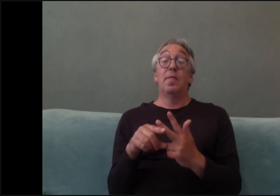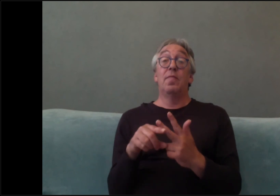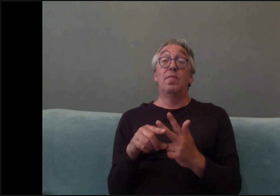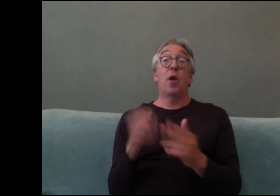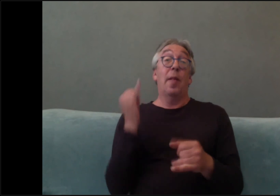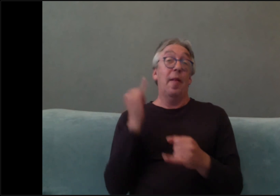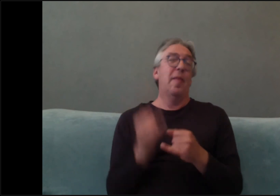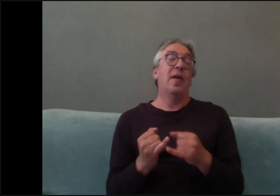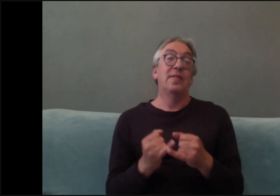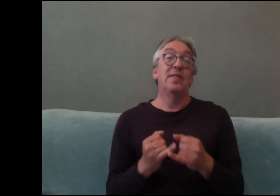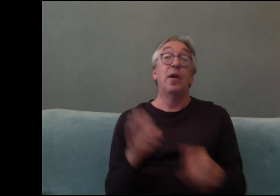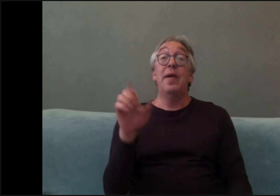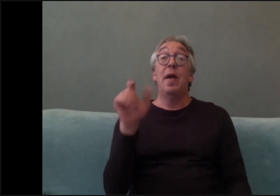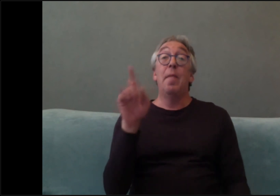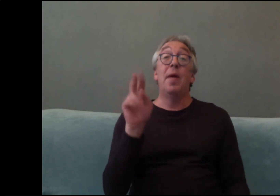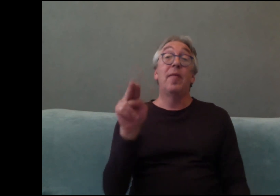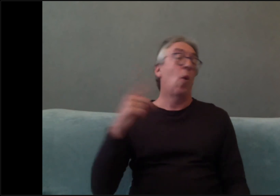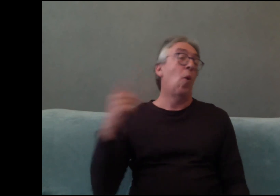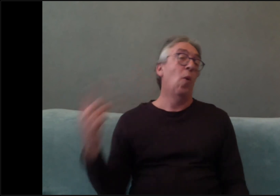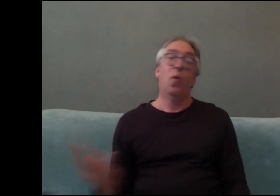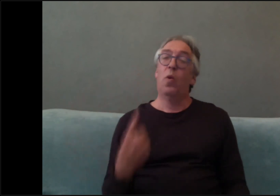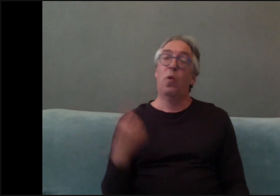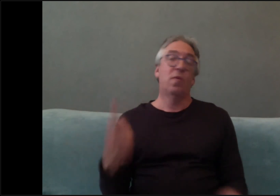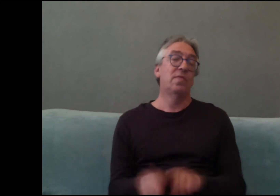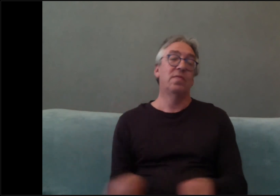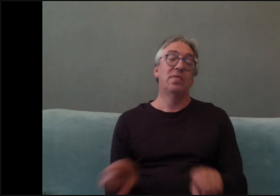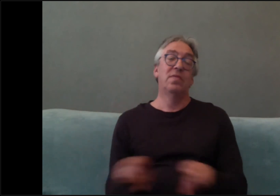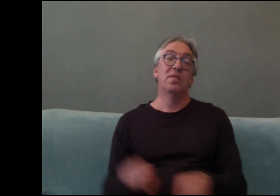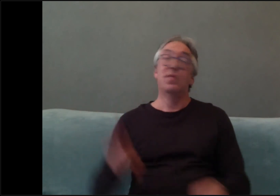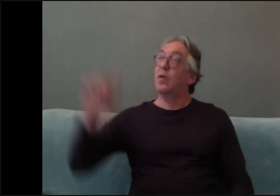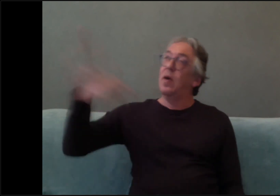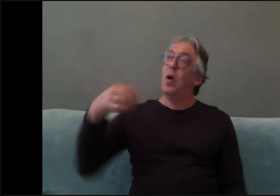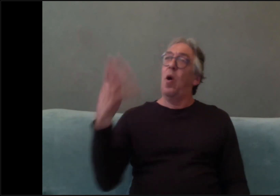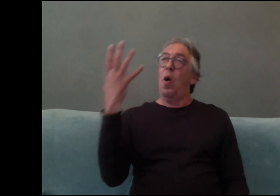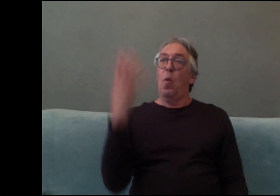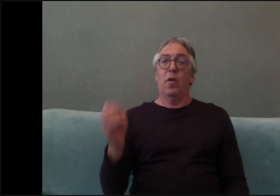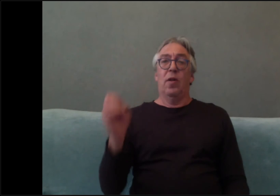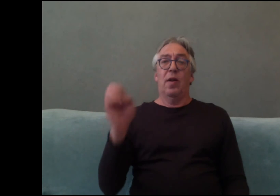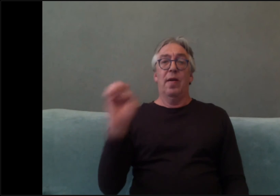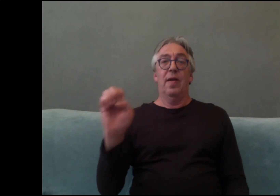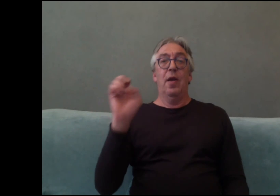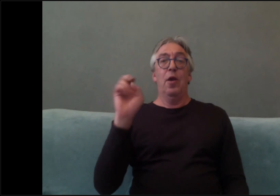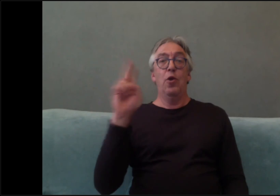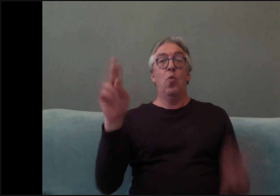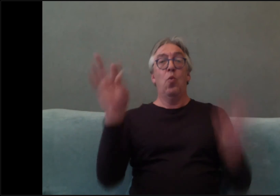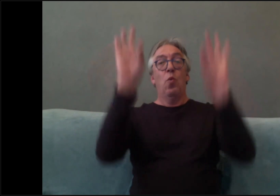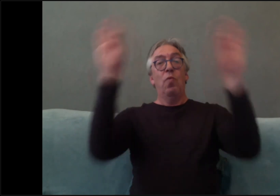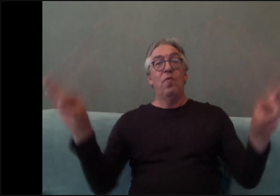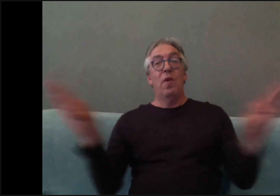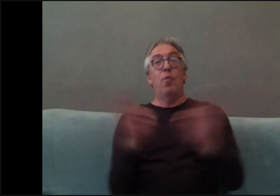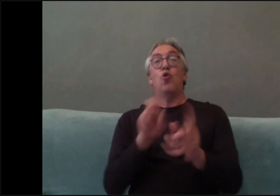tired to demand and propose for an EU framework directive on minimum income. This brings me to the last